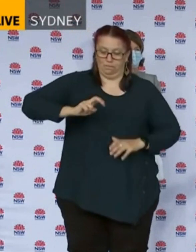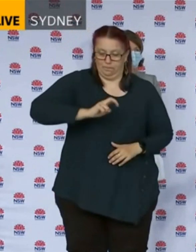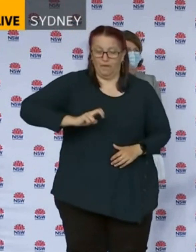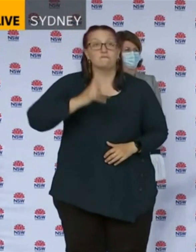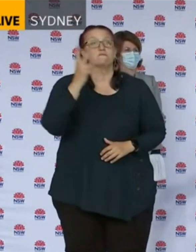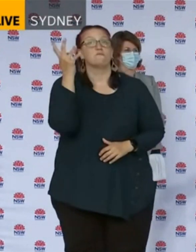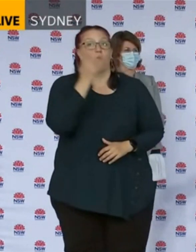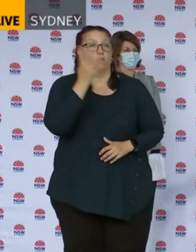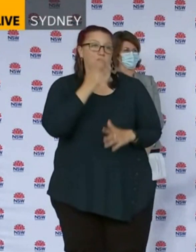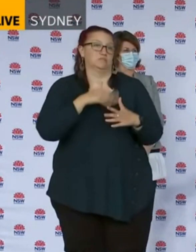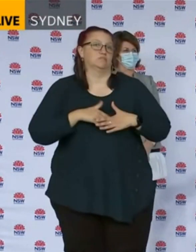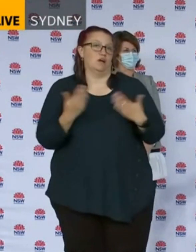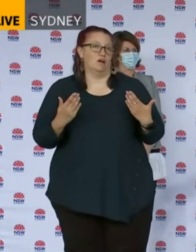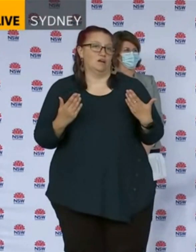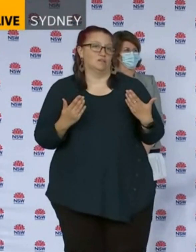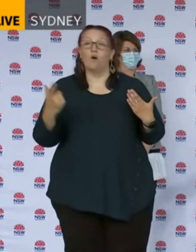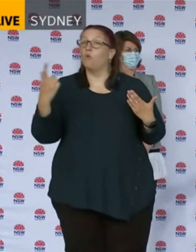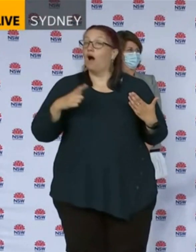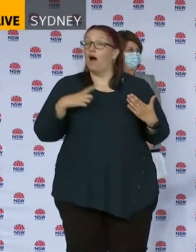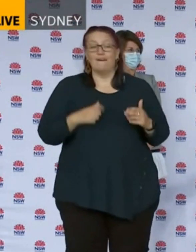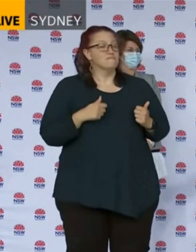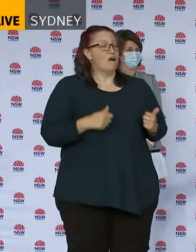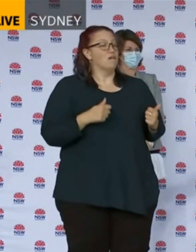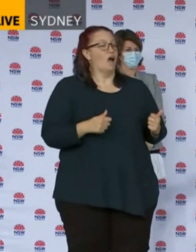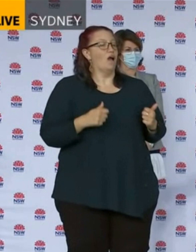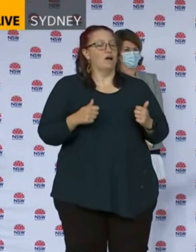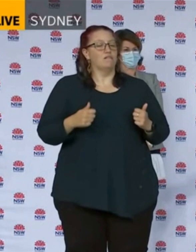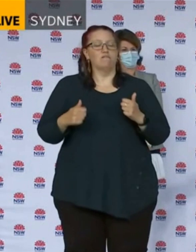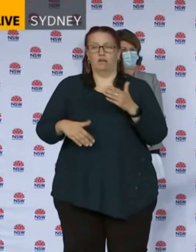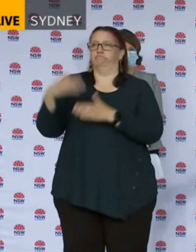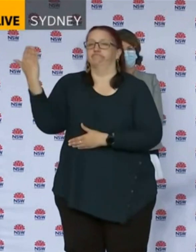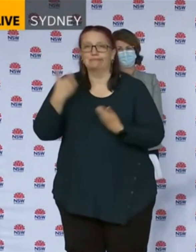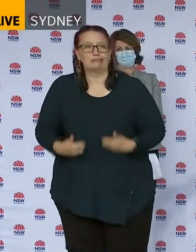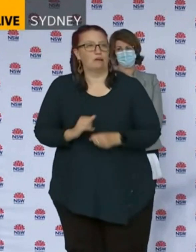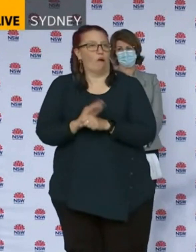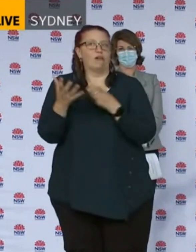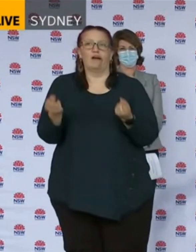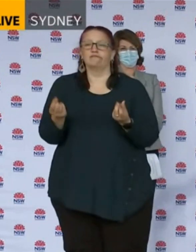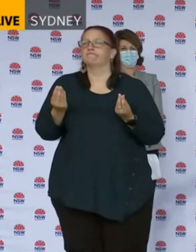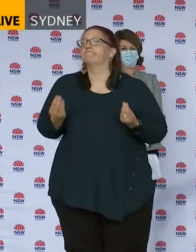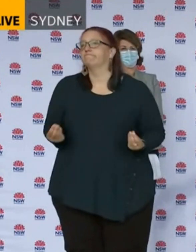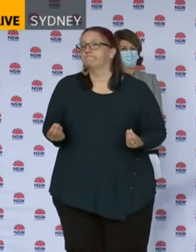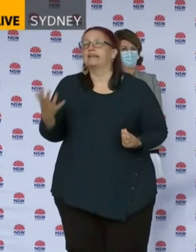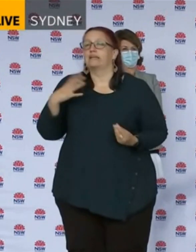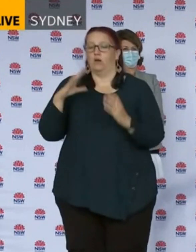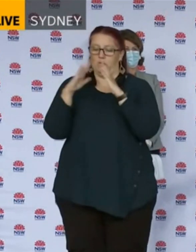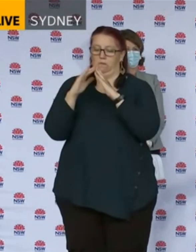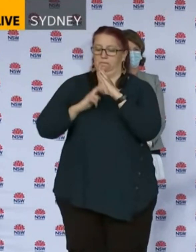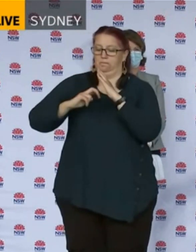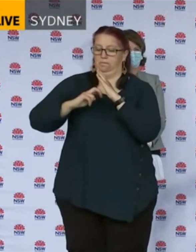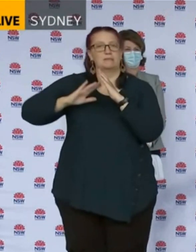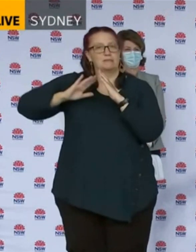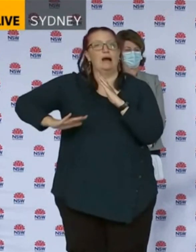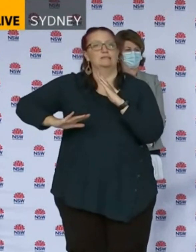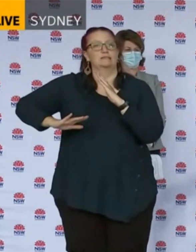So again, please, a big call out to all of those people in isolation. If I could just pause a moment and